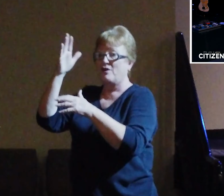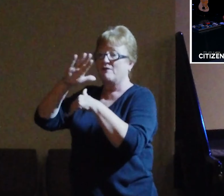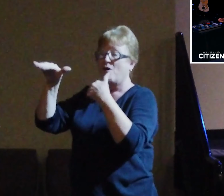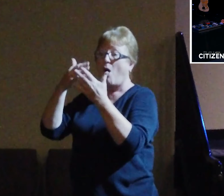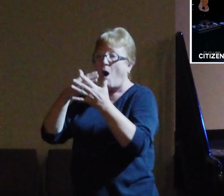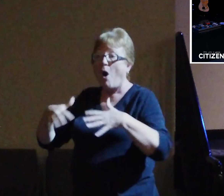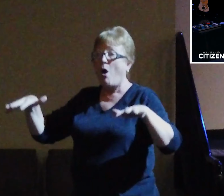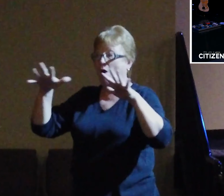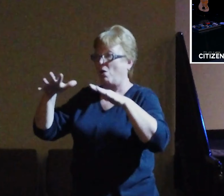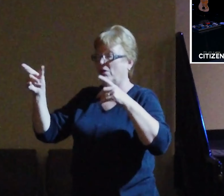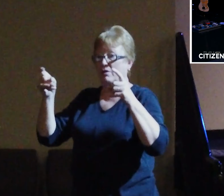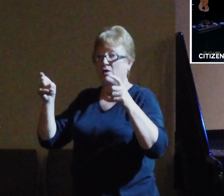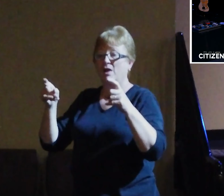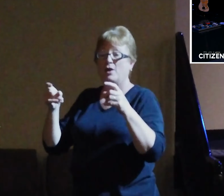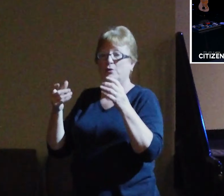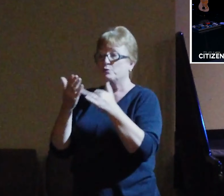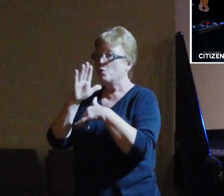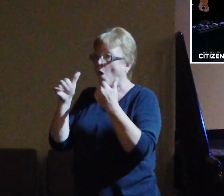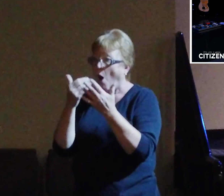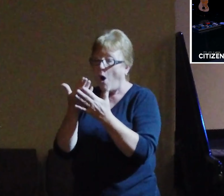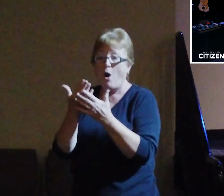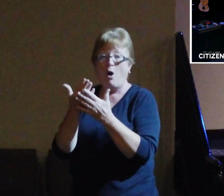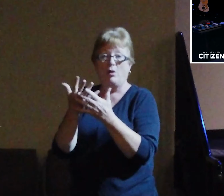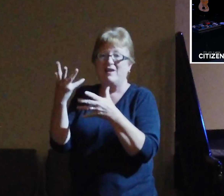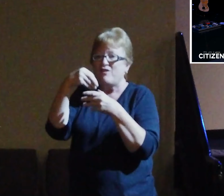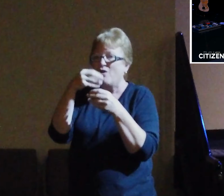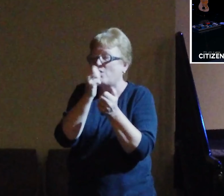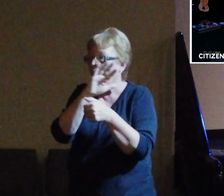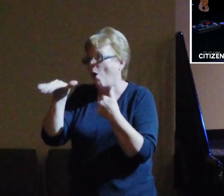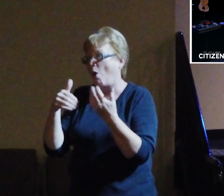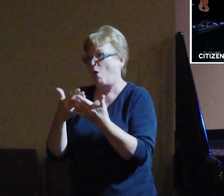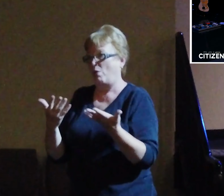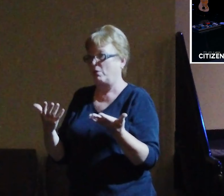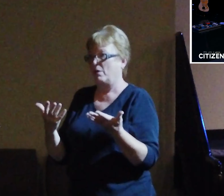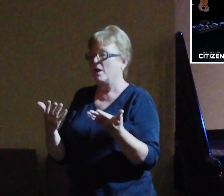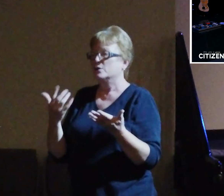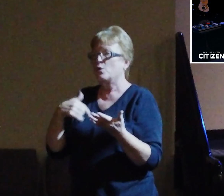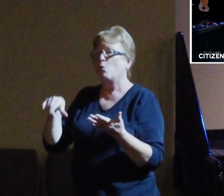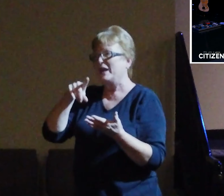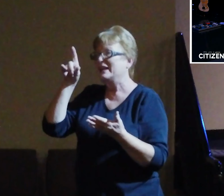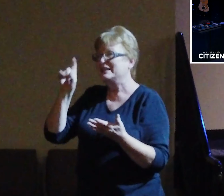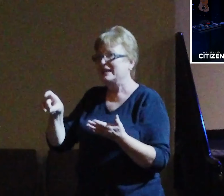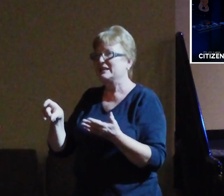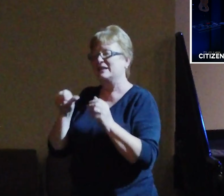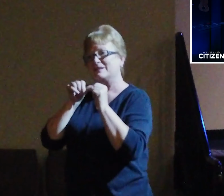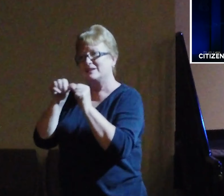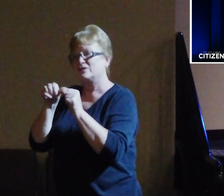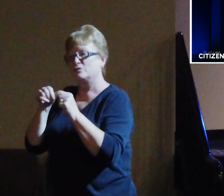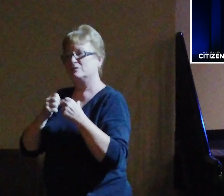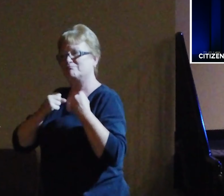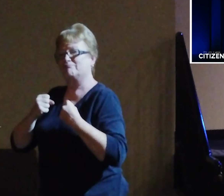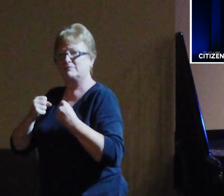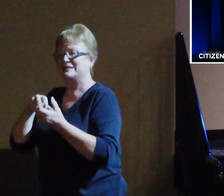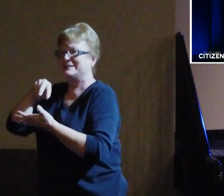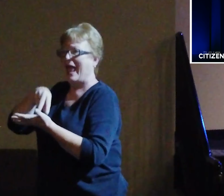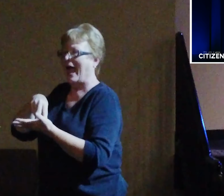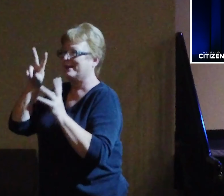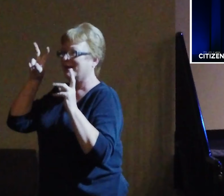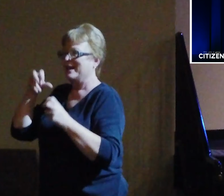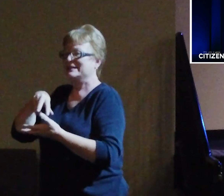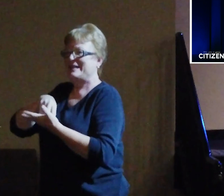who is over all and through all and in all. So in this, we are commanded to stand firm. And that's a military term,